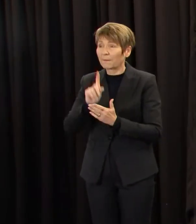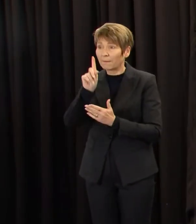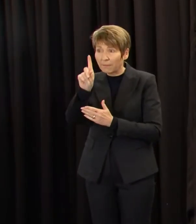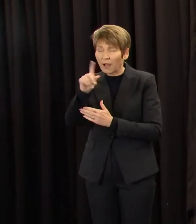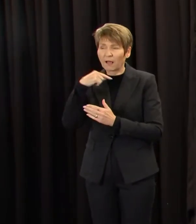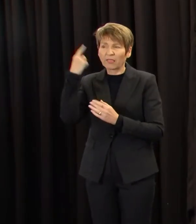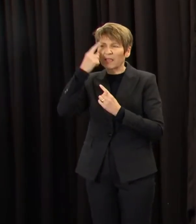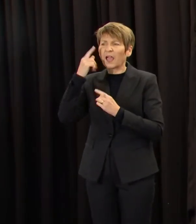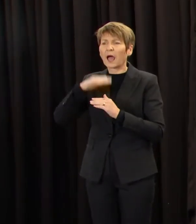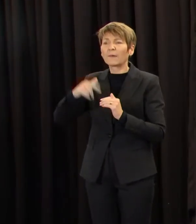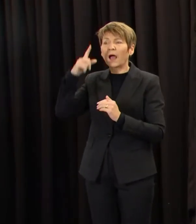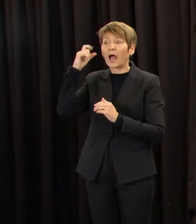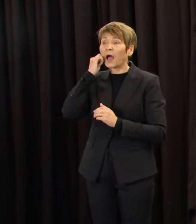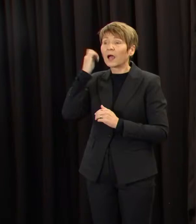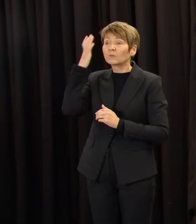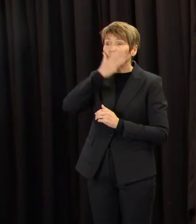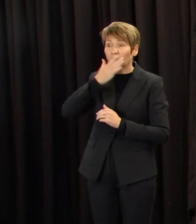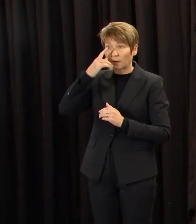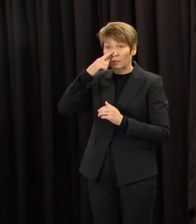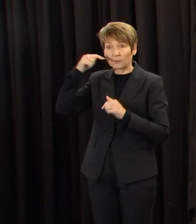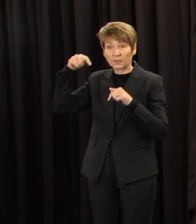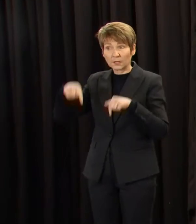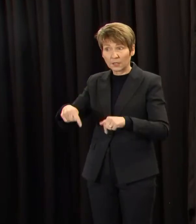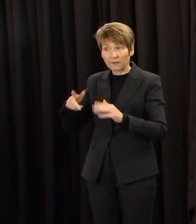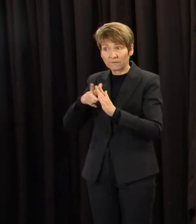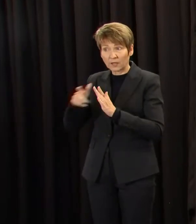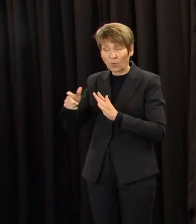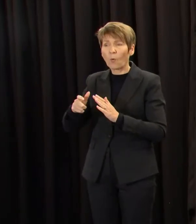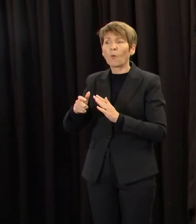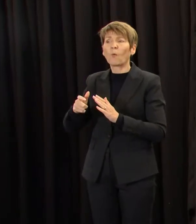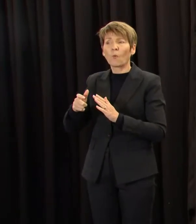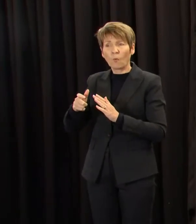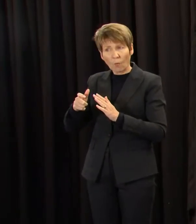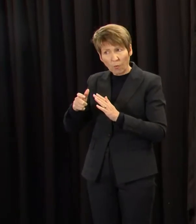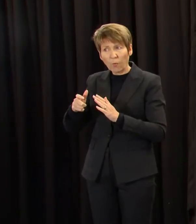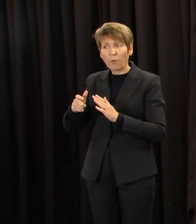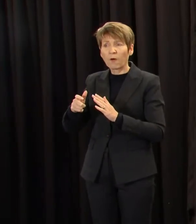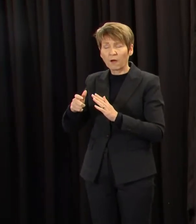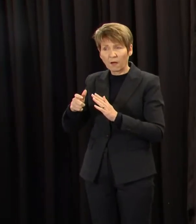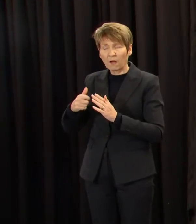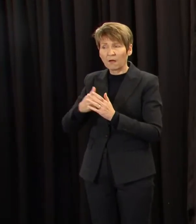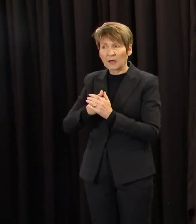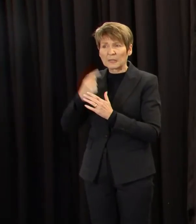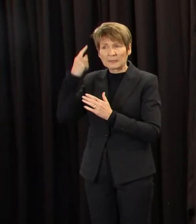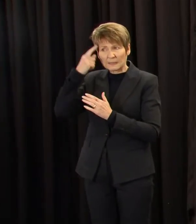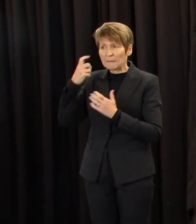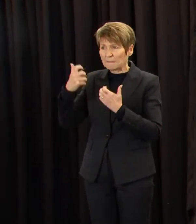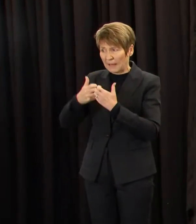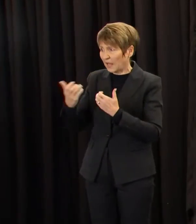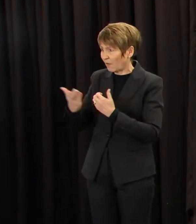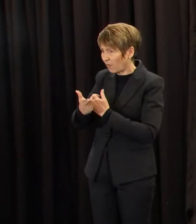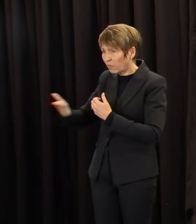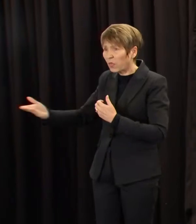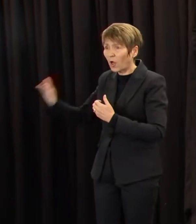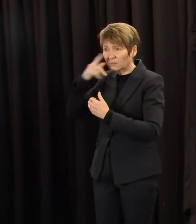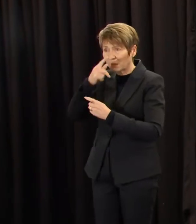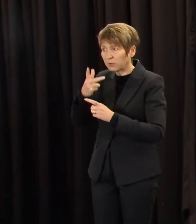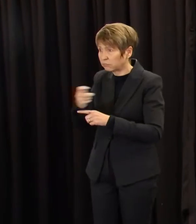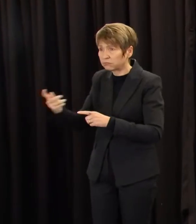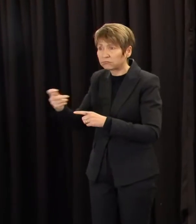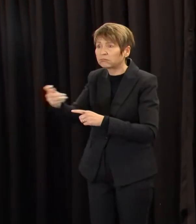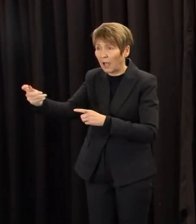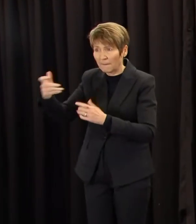in Victoria, almost double the rest of the Victorian population. What do you put that success down to? Oh, look, I think it's